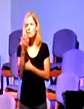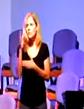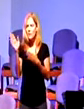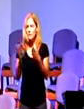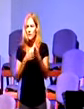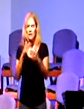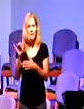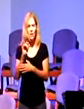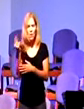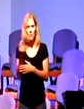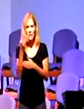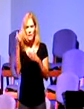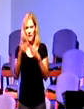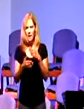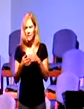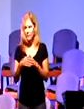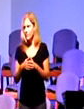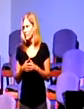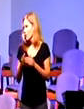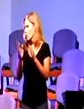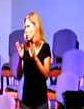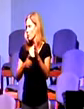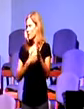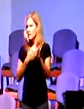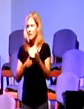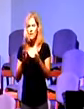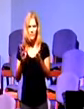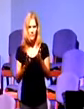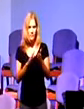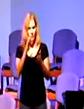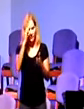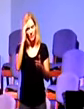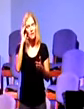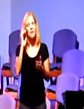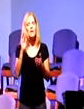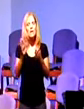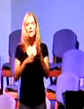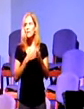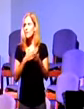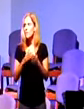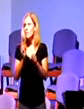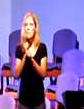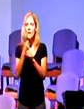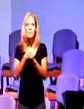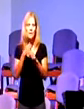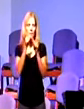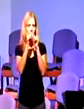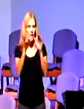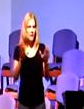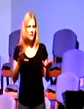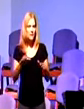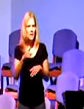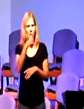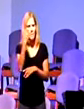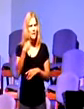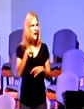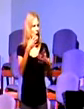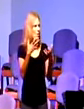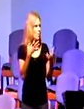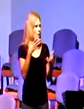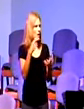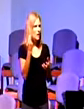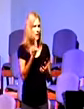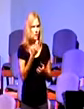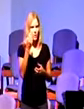sing, as we always do at the end of our services here, we're going to sing a song. And the song is Make Me a Blessing, because I want us that